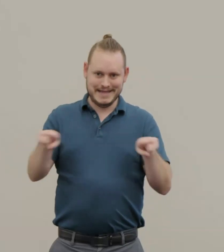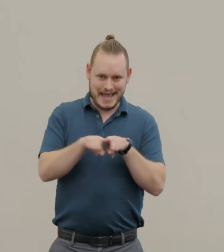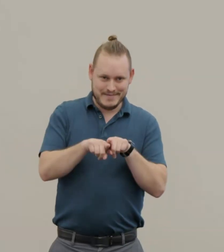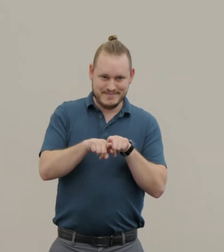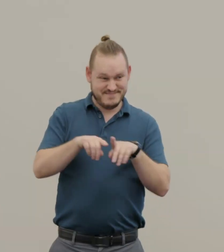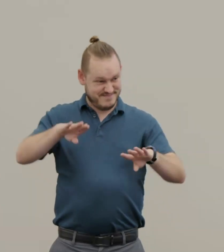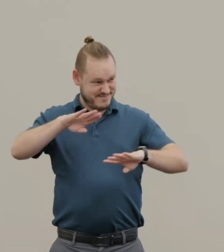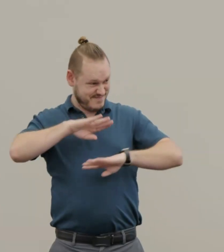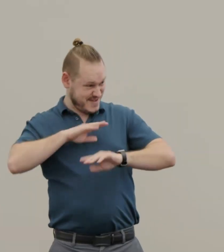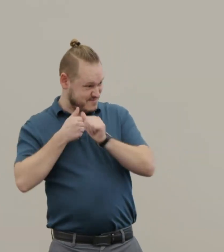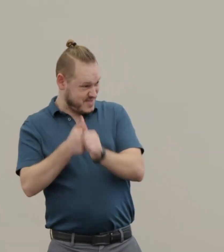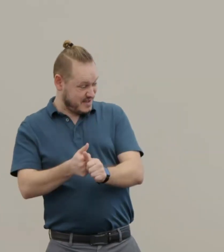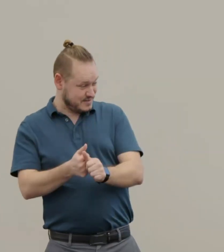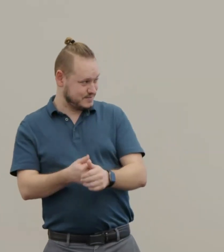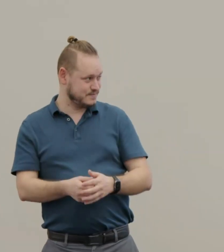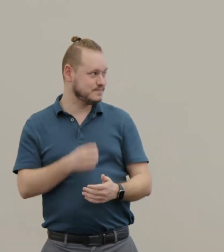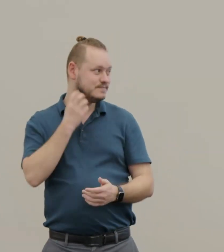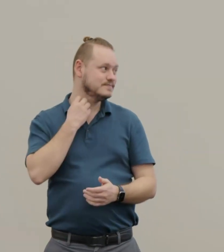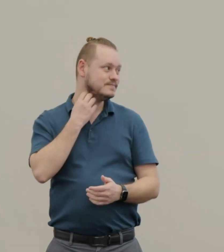that meet compliance?